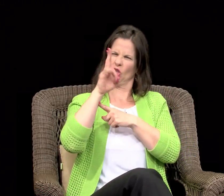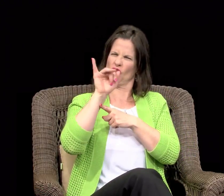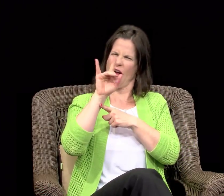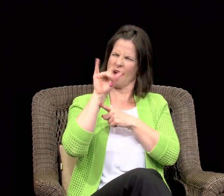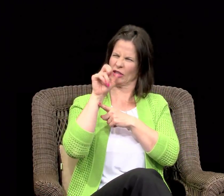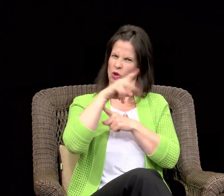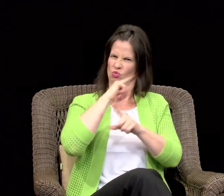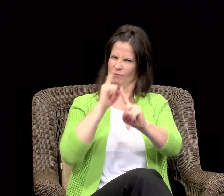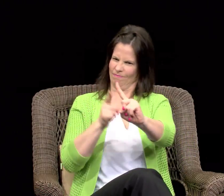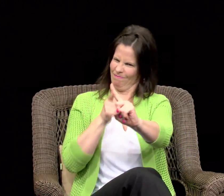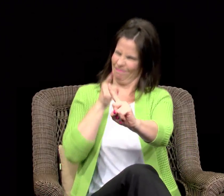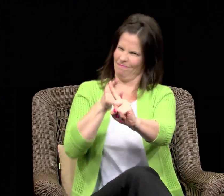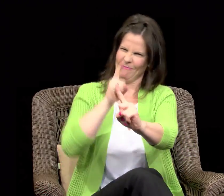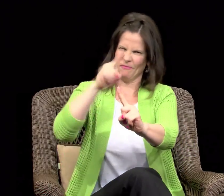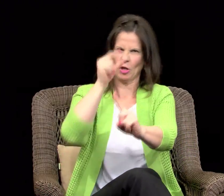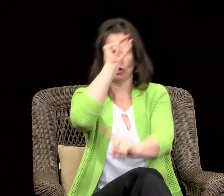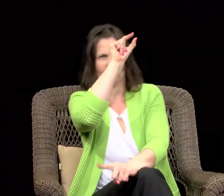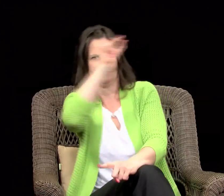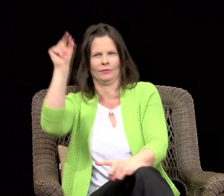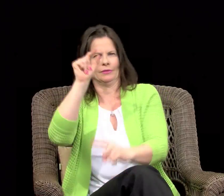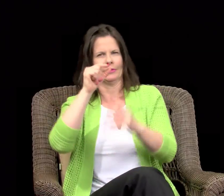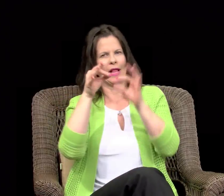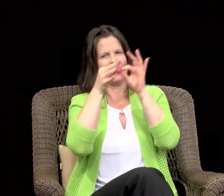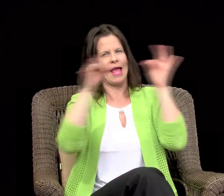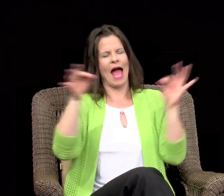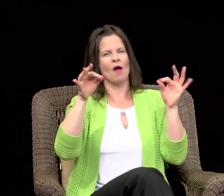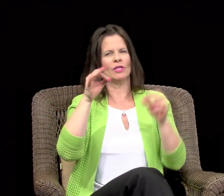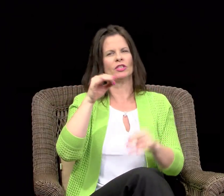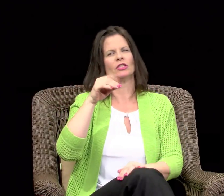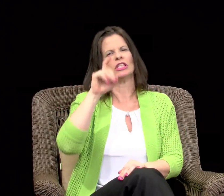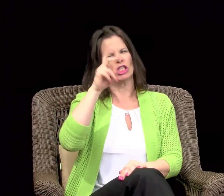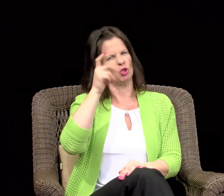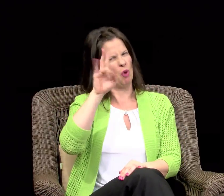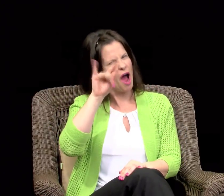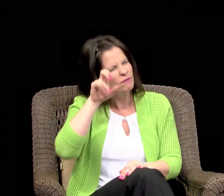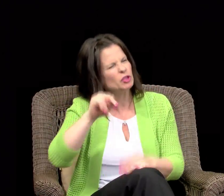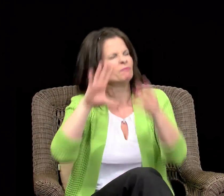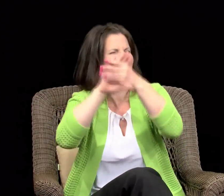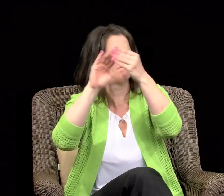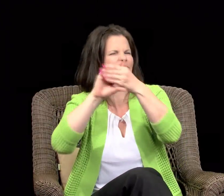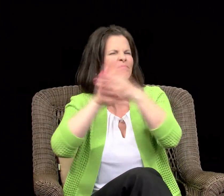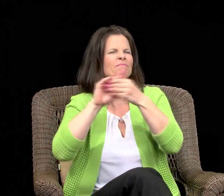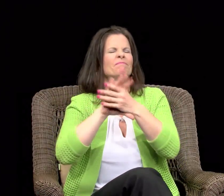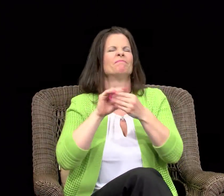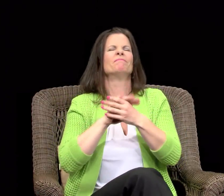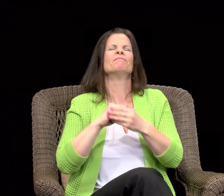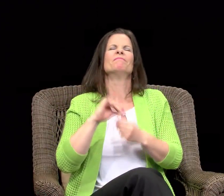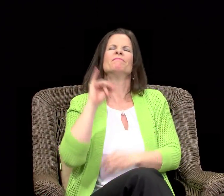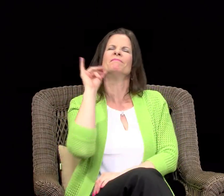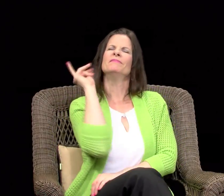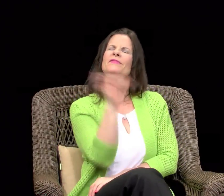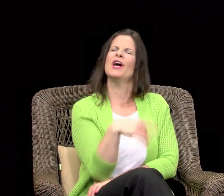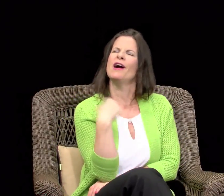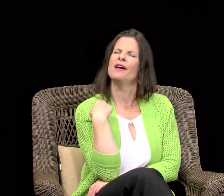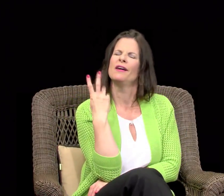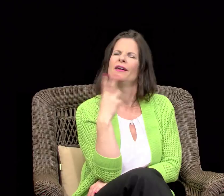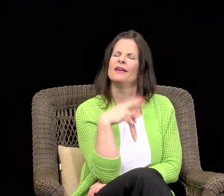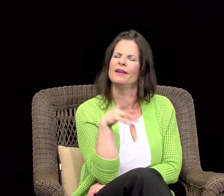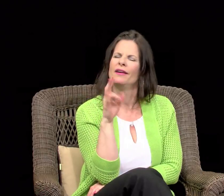mentioned about language deprivation. And that was in her article. And I said, language deprivation?